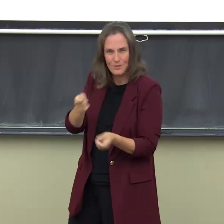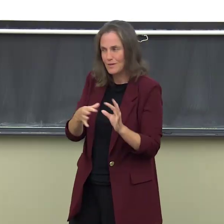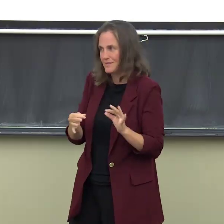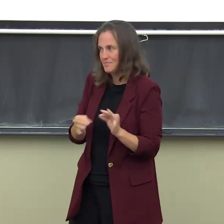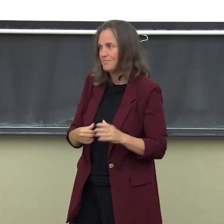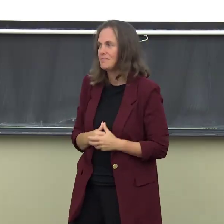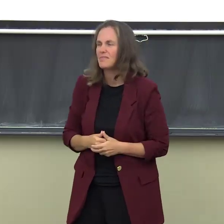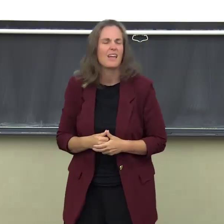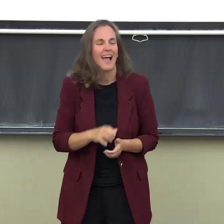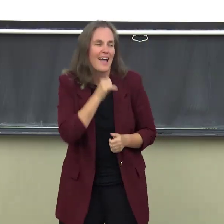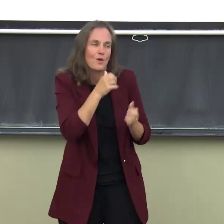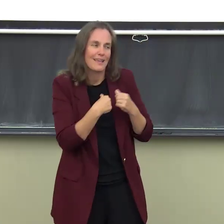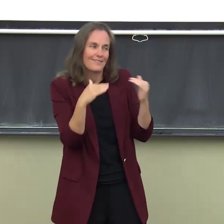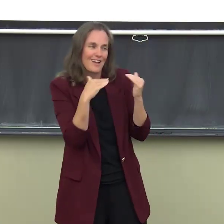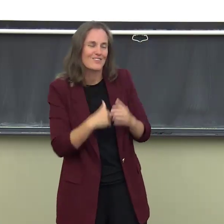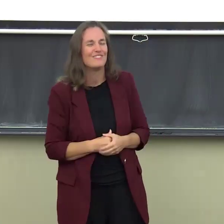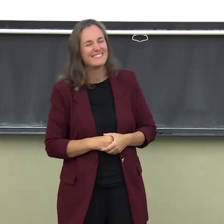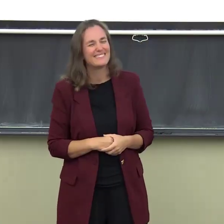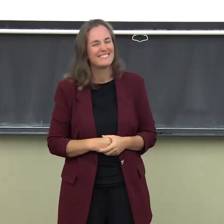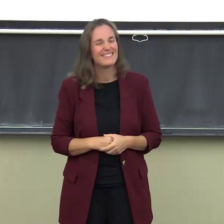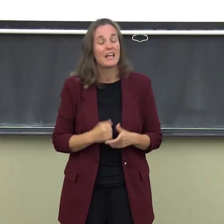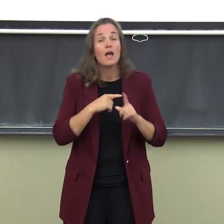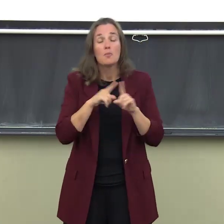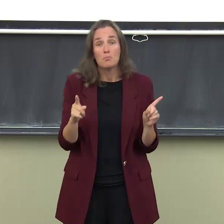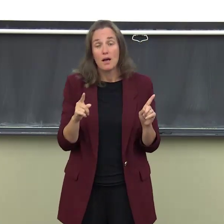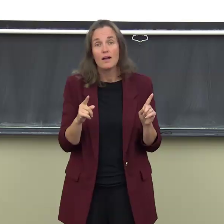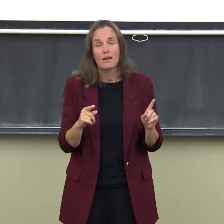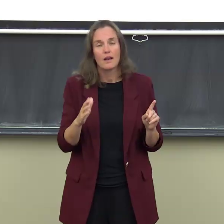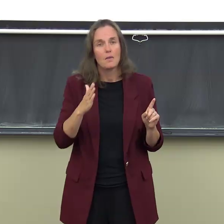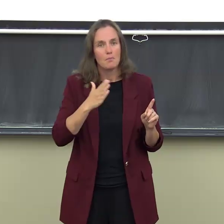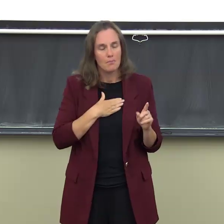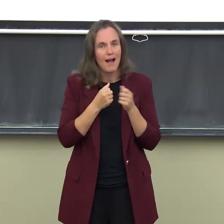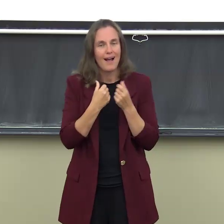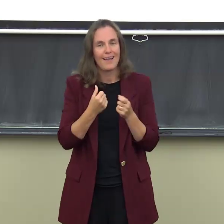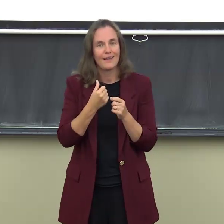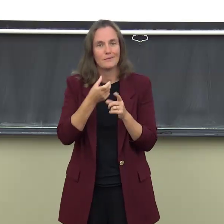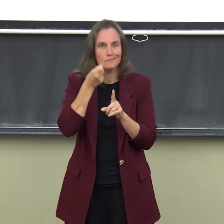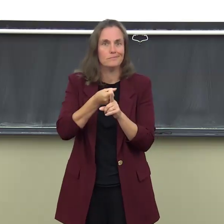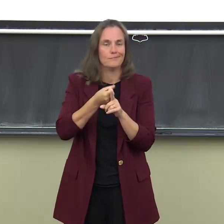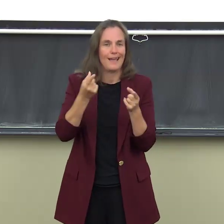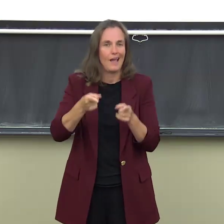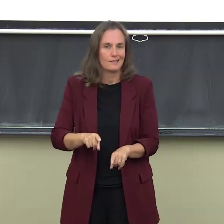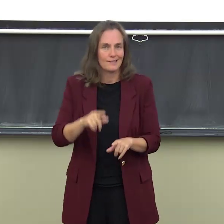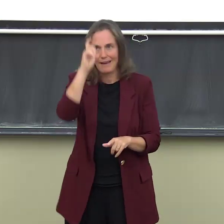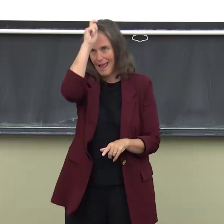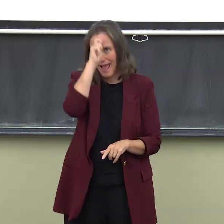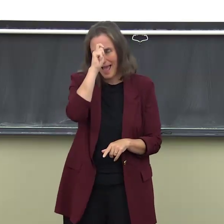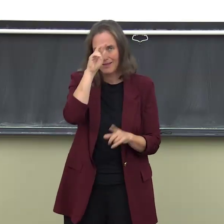don't think that's, but putting my incident hat on, whole